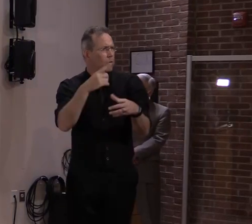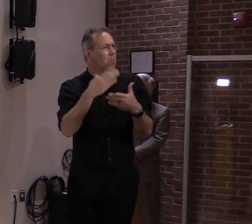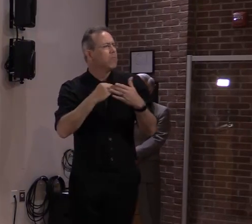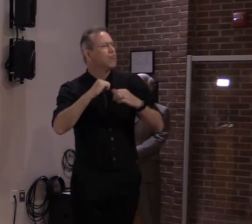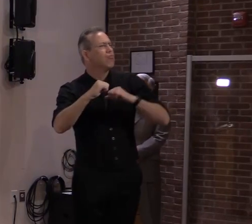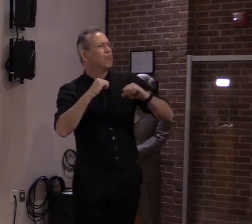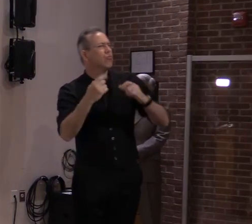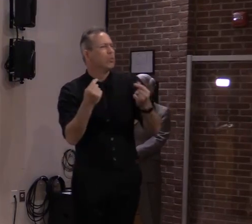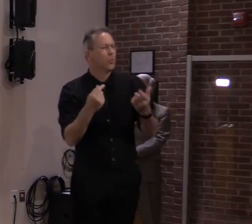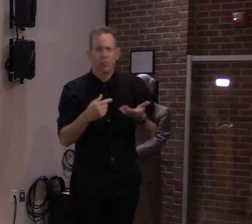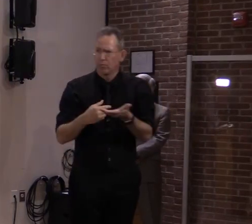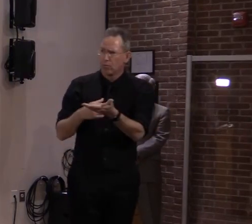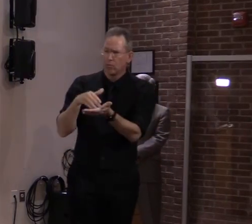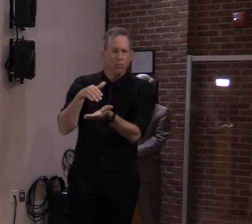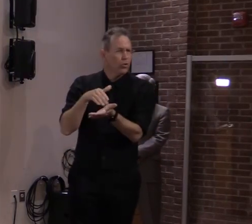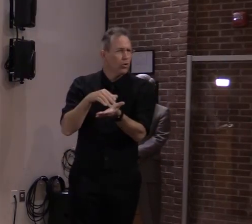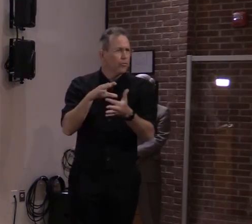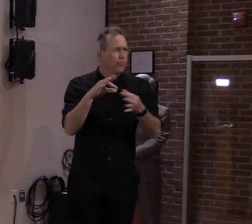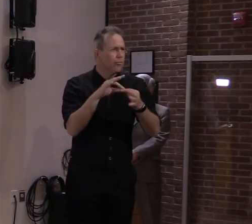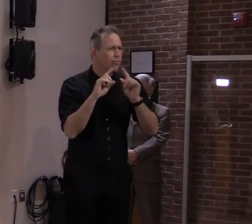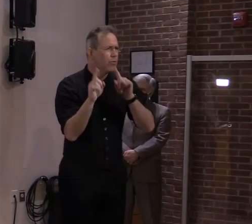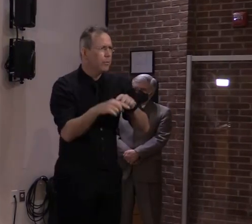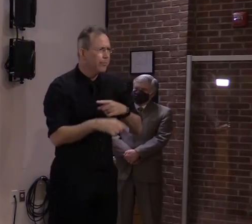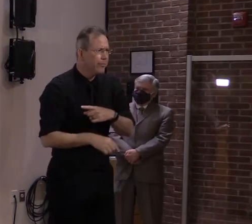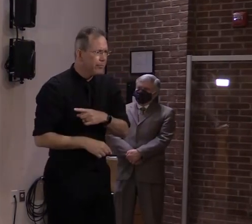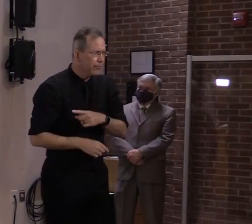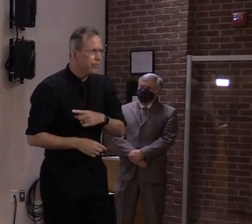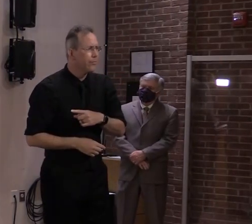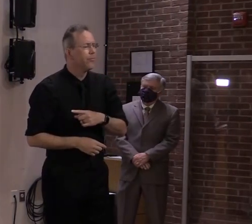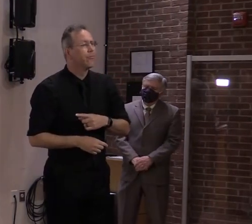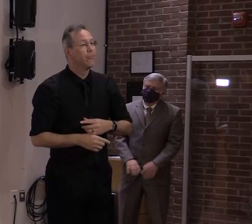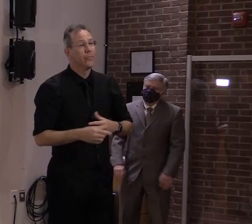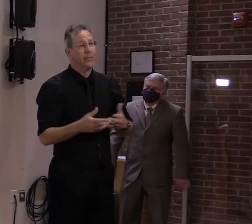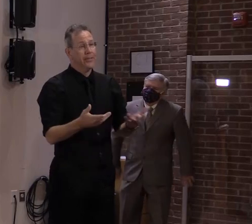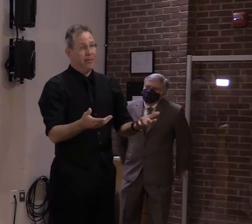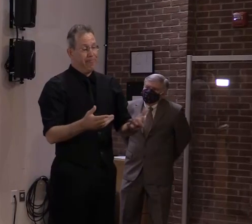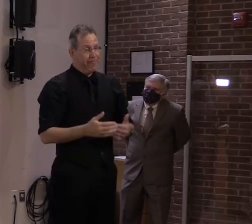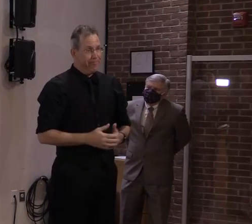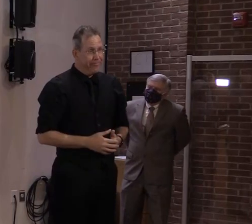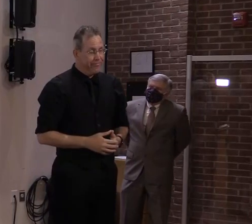Yeah, thanks for that question. The reality is,